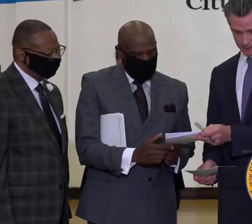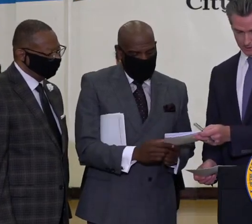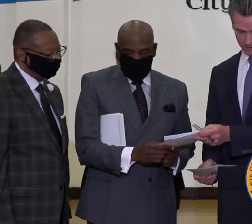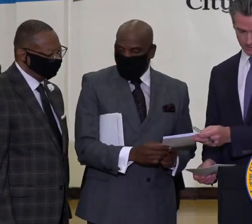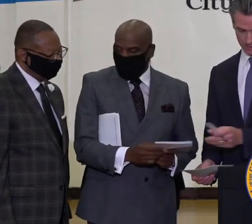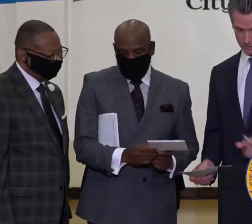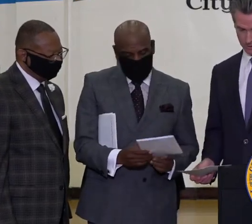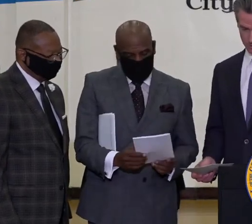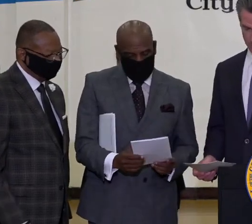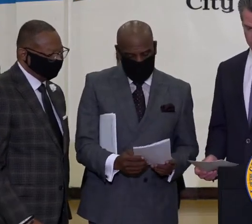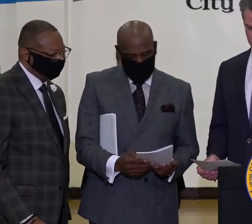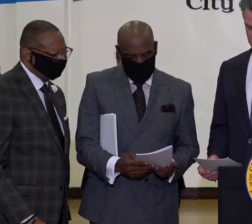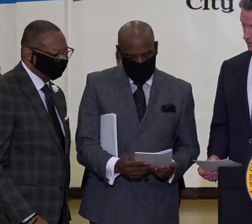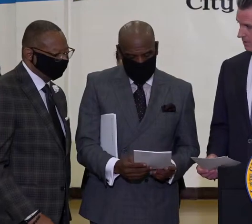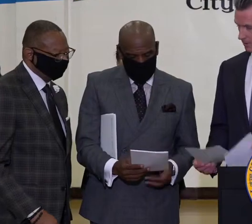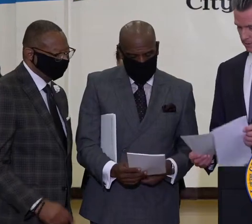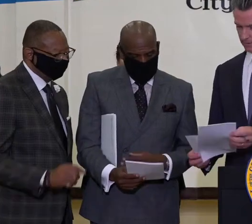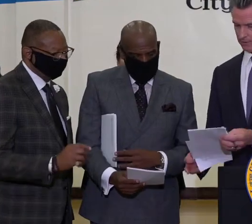Thank you, sir. That's 2.